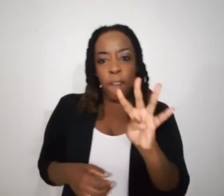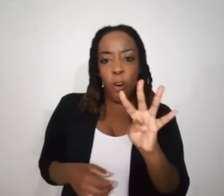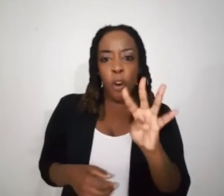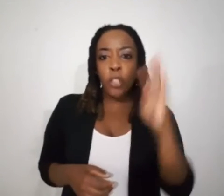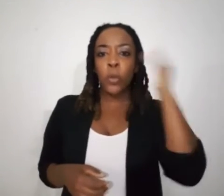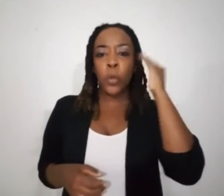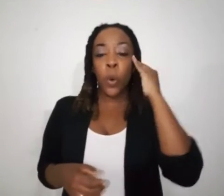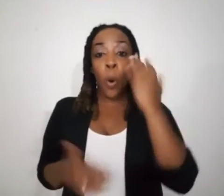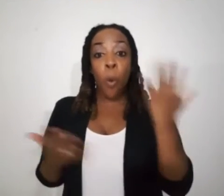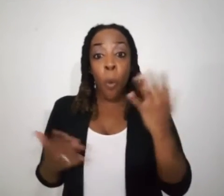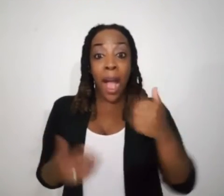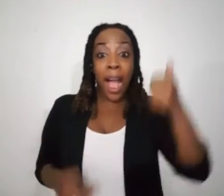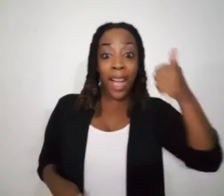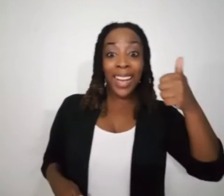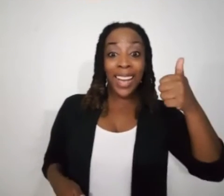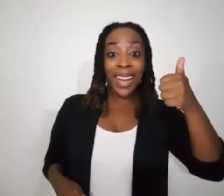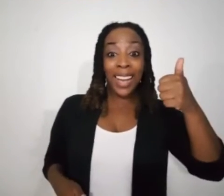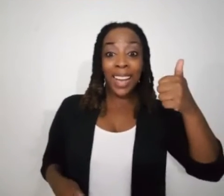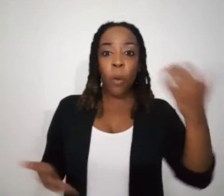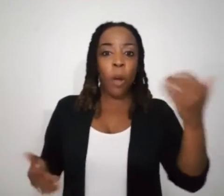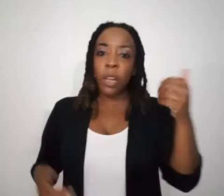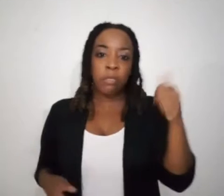well and what's not going well.